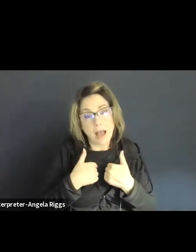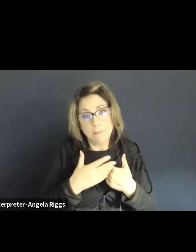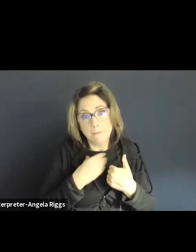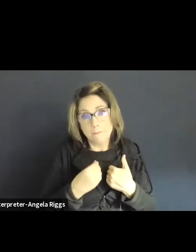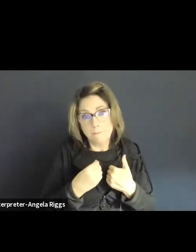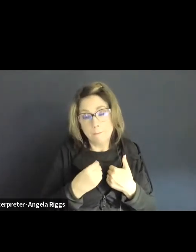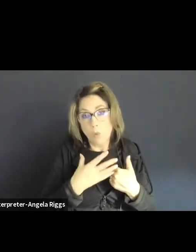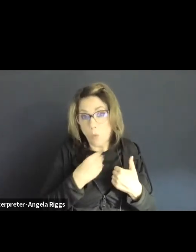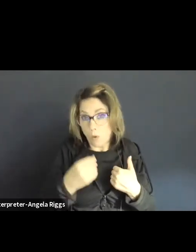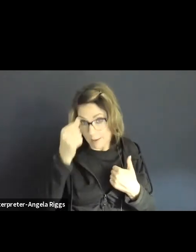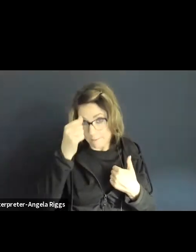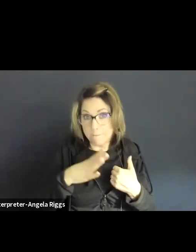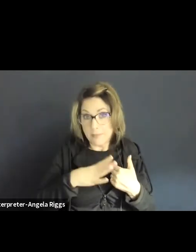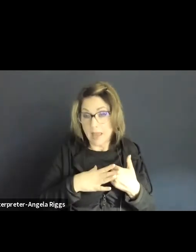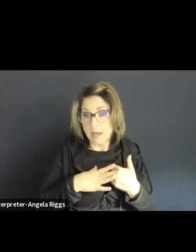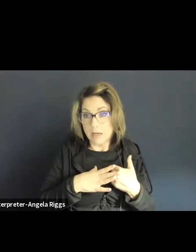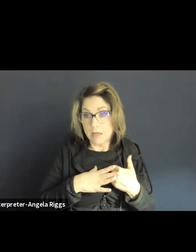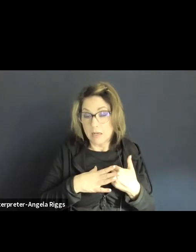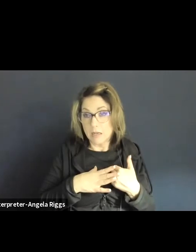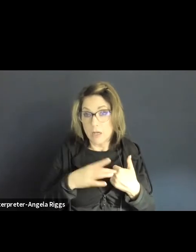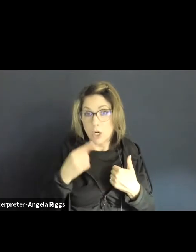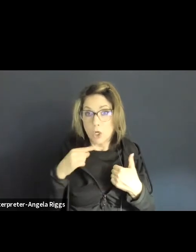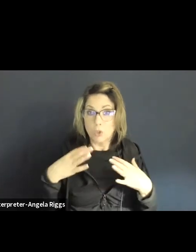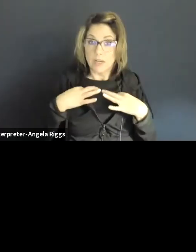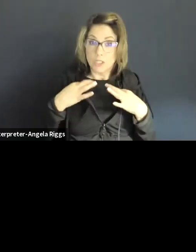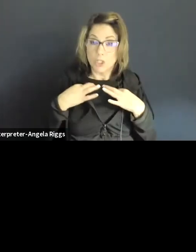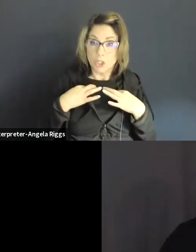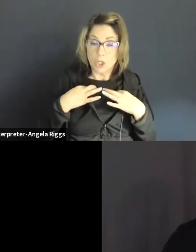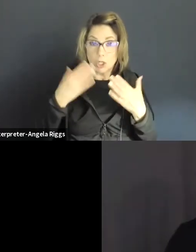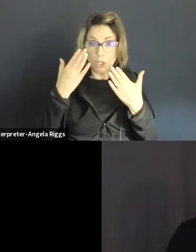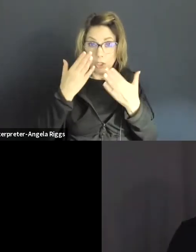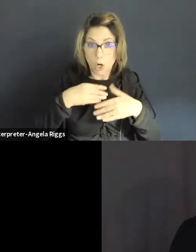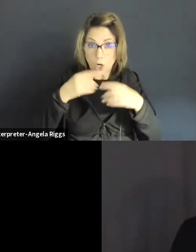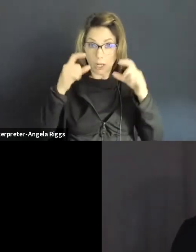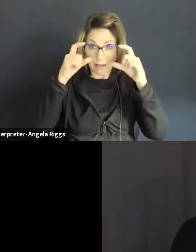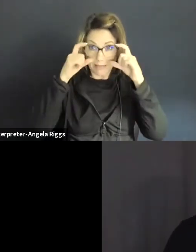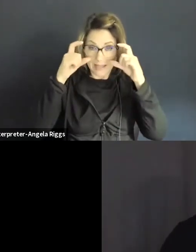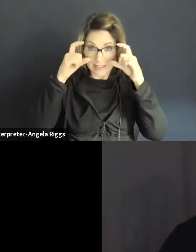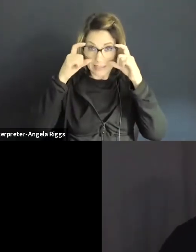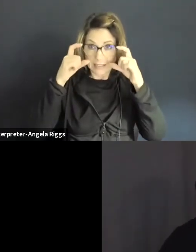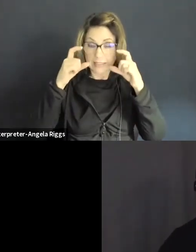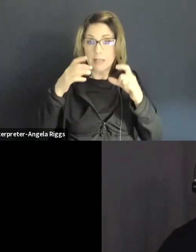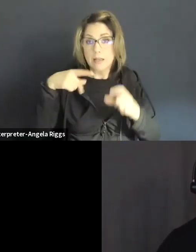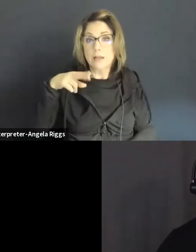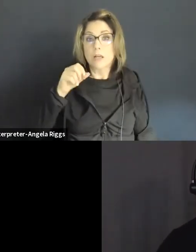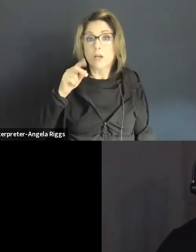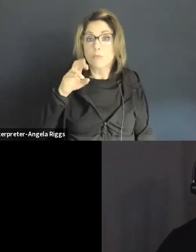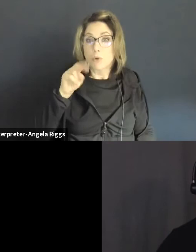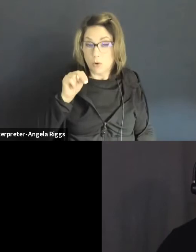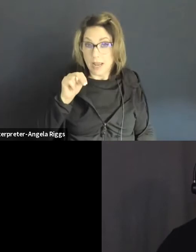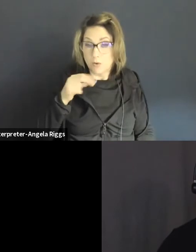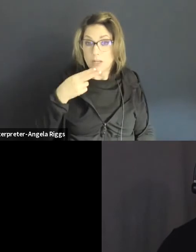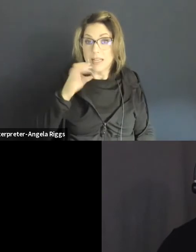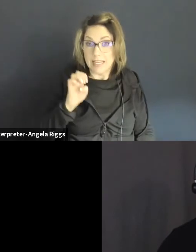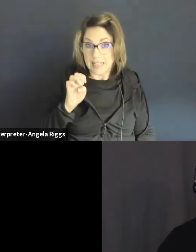male with a green top and dark rimmed glasses. My pronouns are